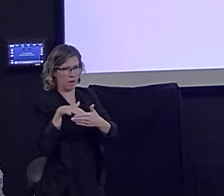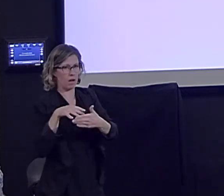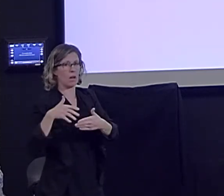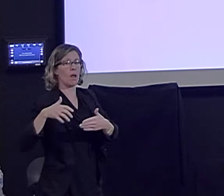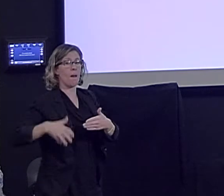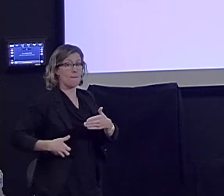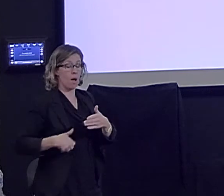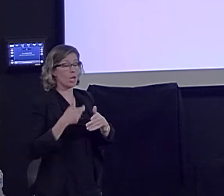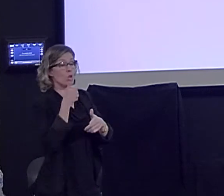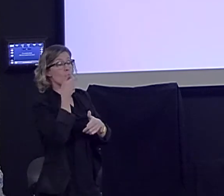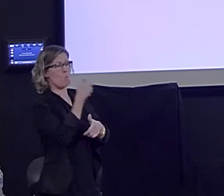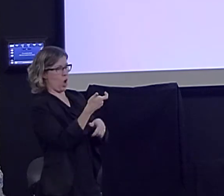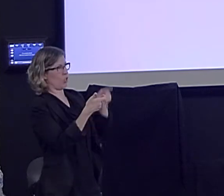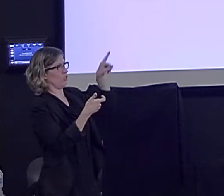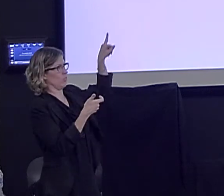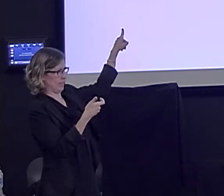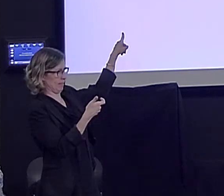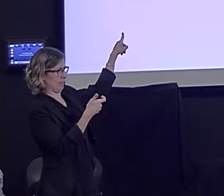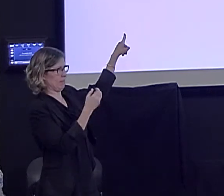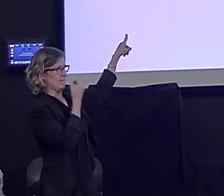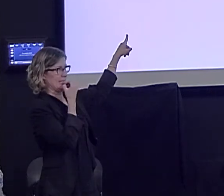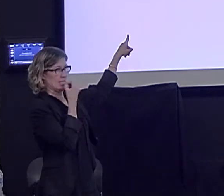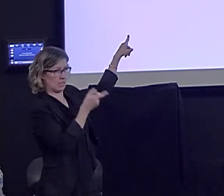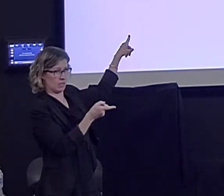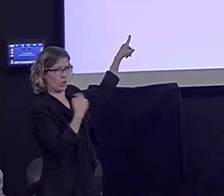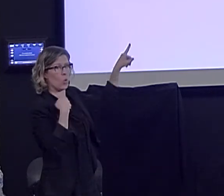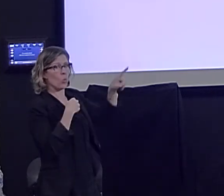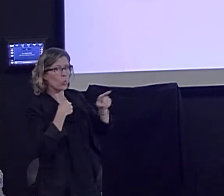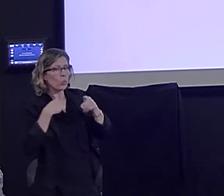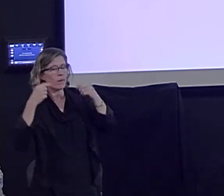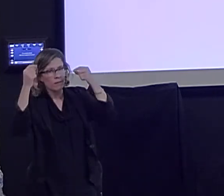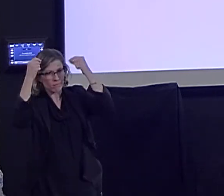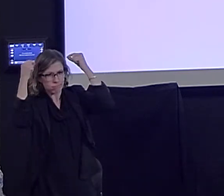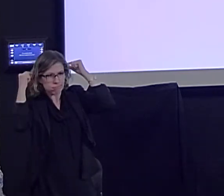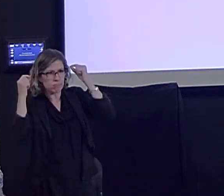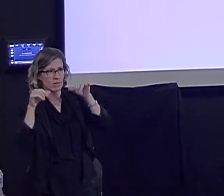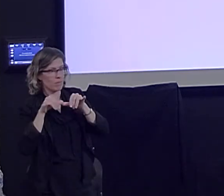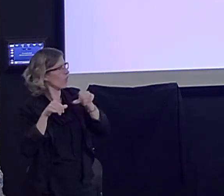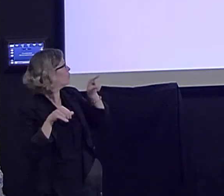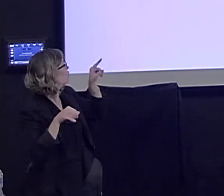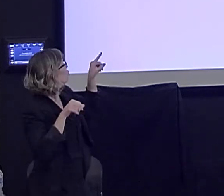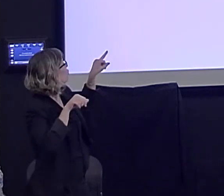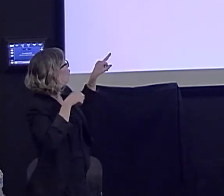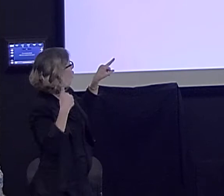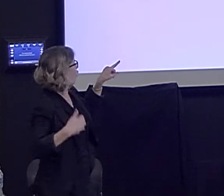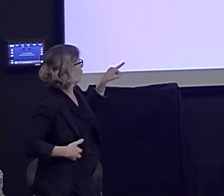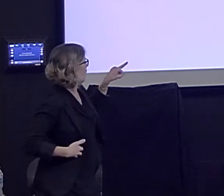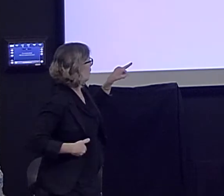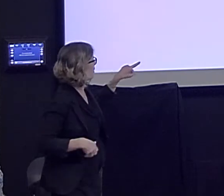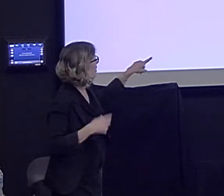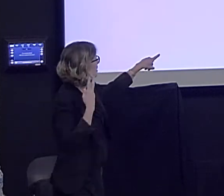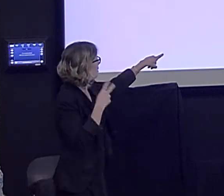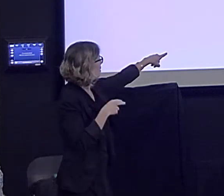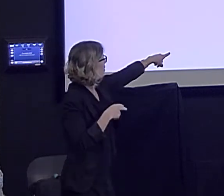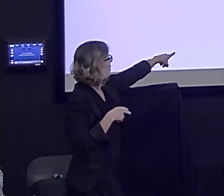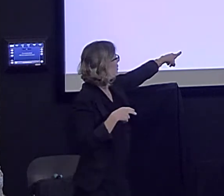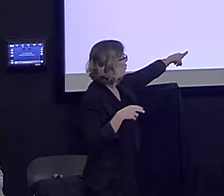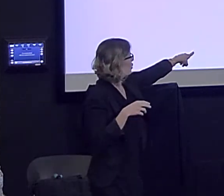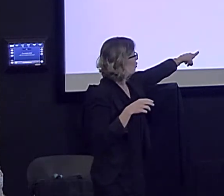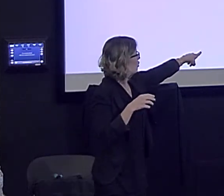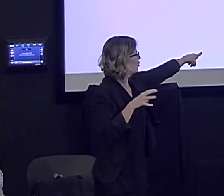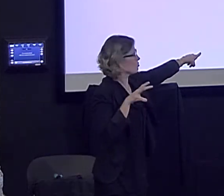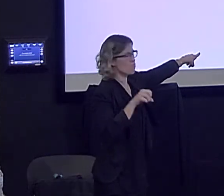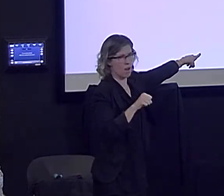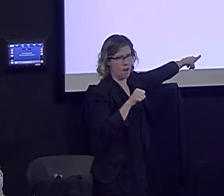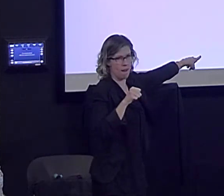We record from another monkey, which in this case is a grasping neuron. Here the monkey is grasping and good